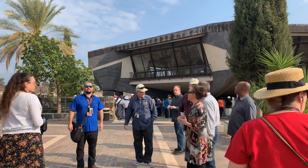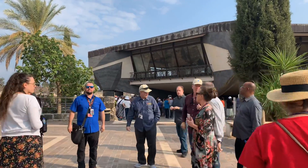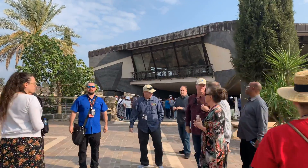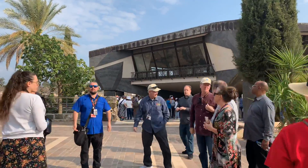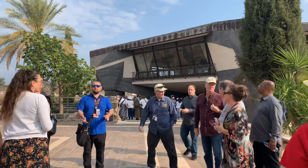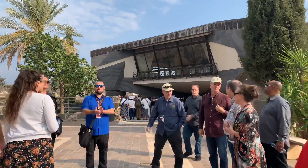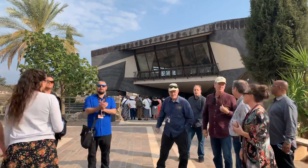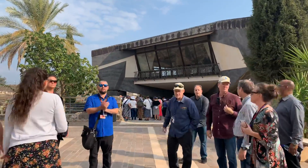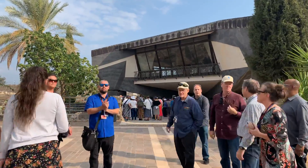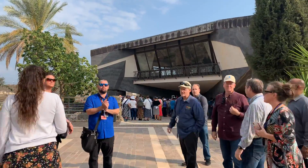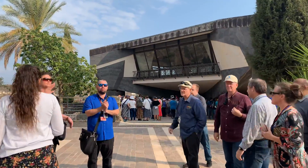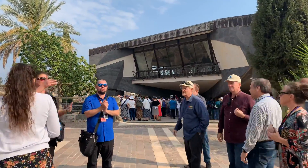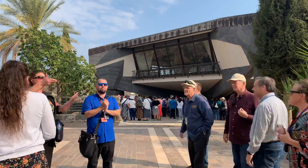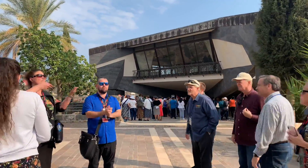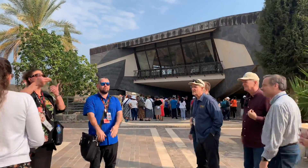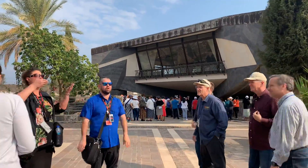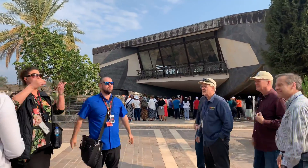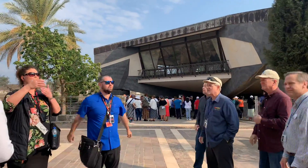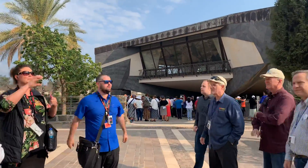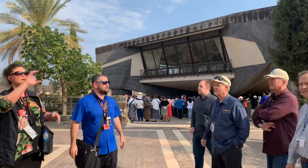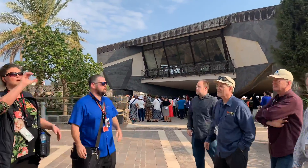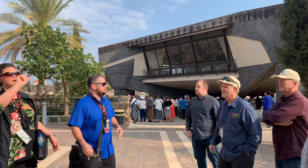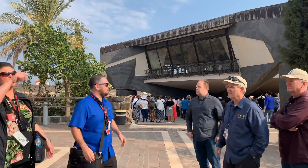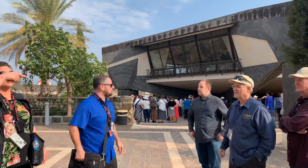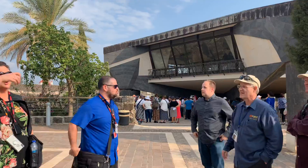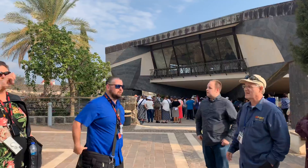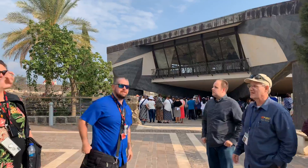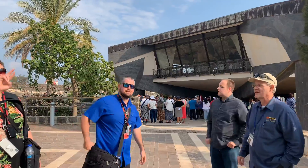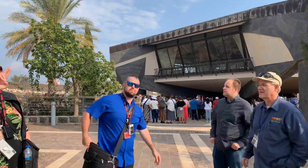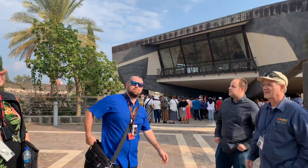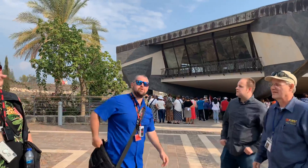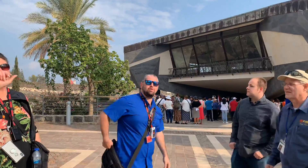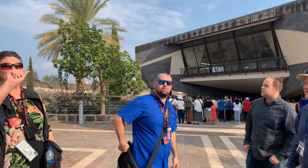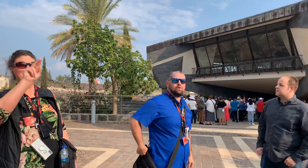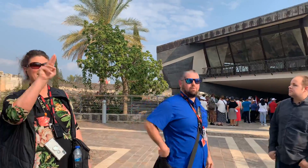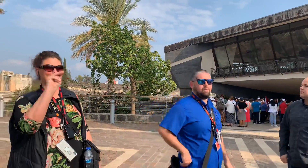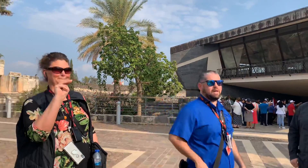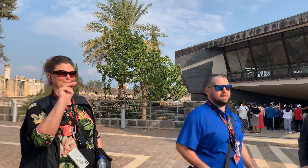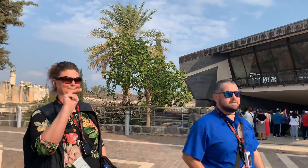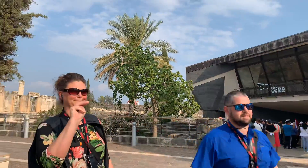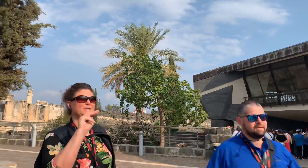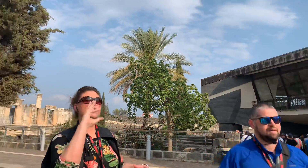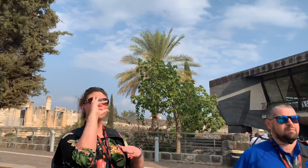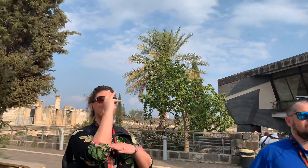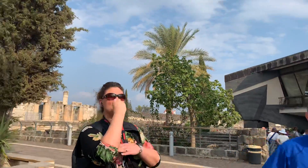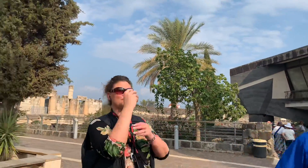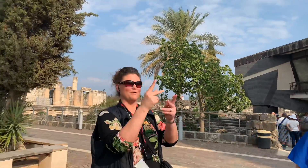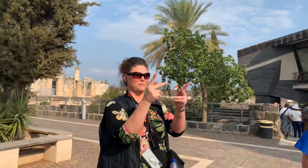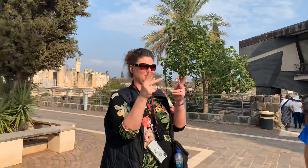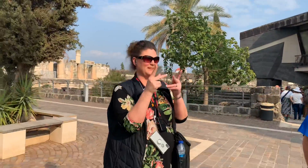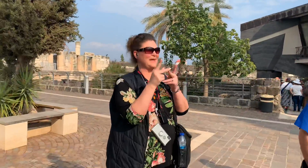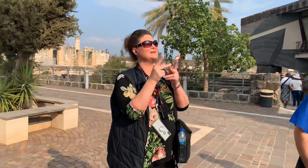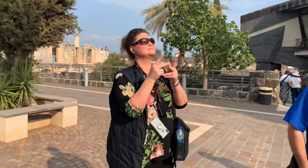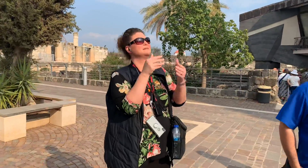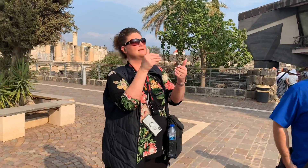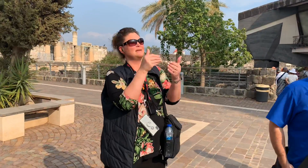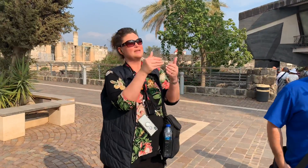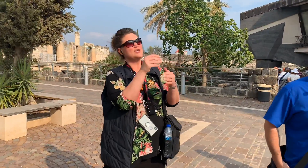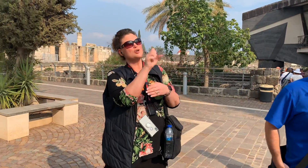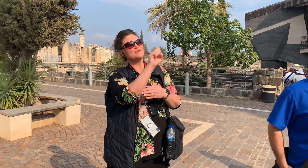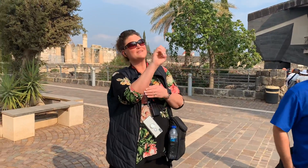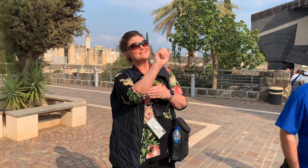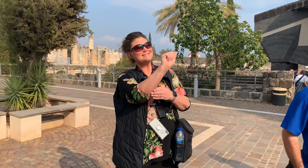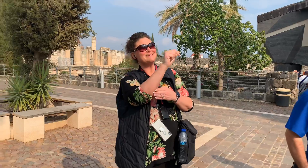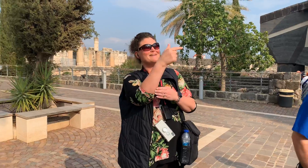Okay guys, welcome to Capernaum. Welcome to this beautiful place by the Sea of Galilee.